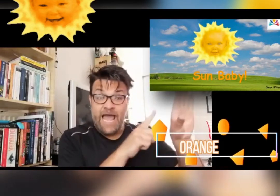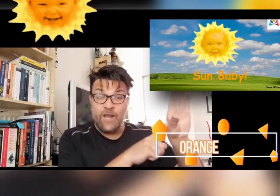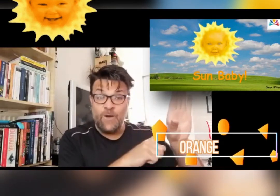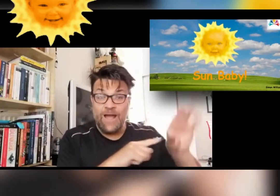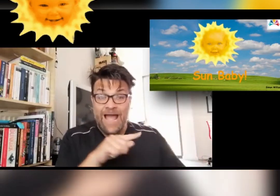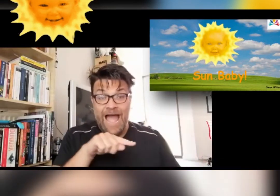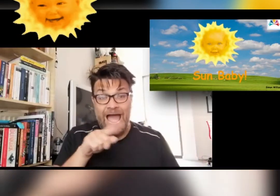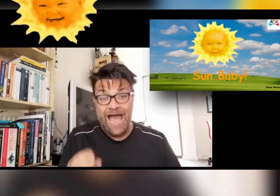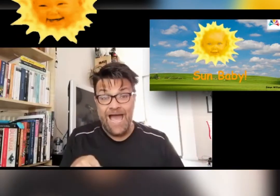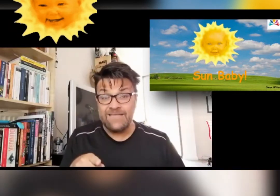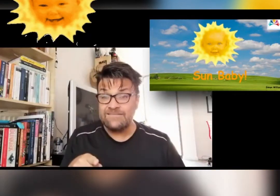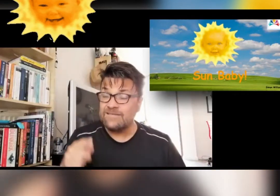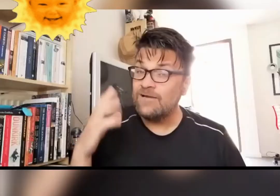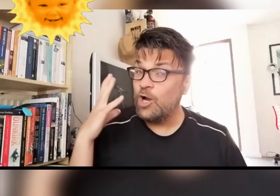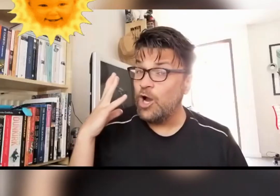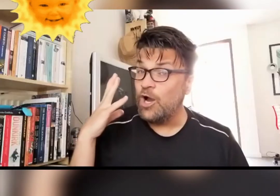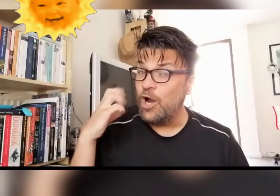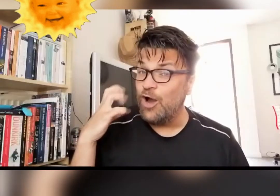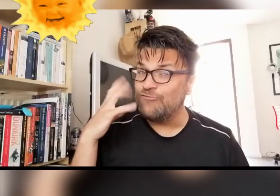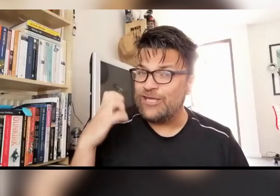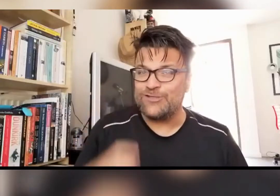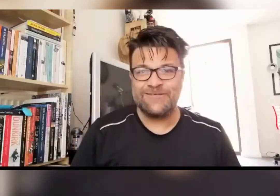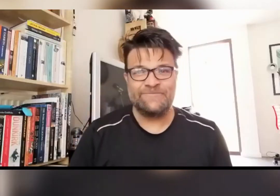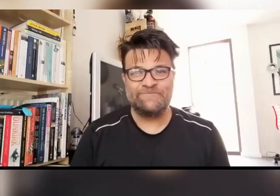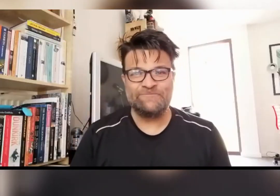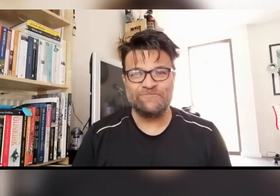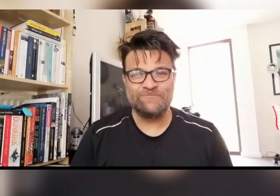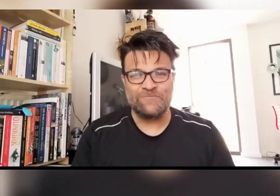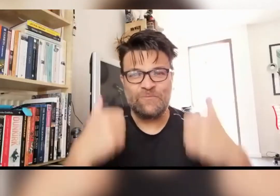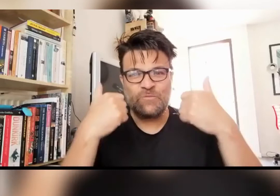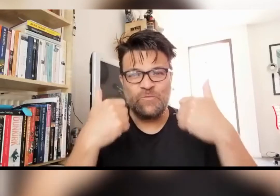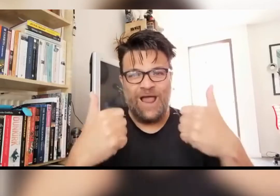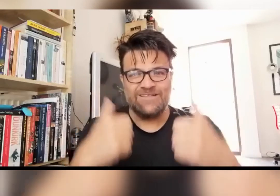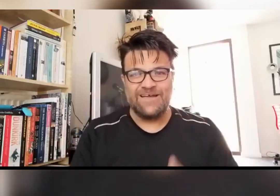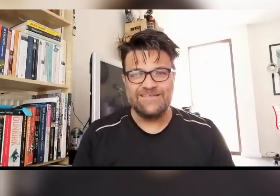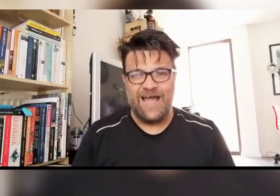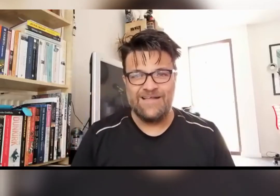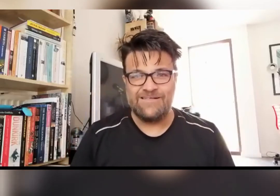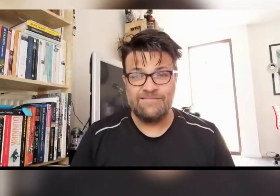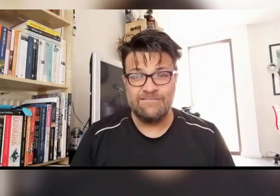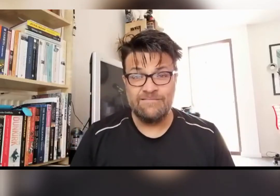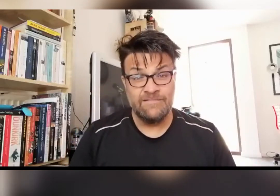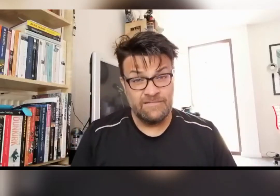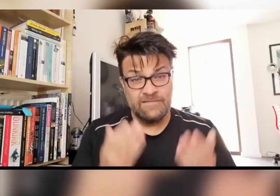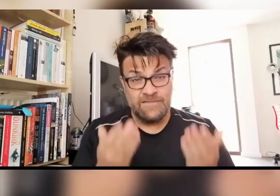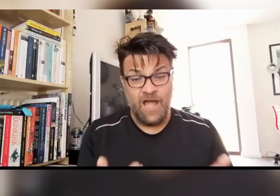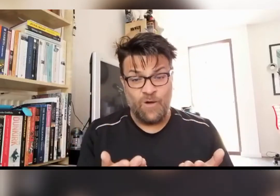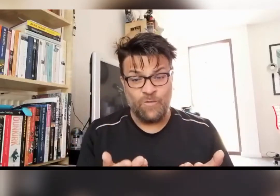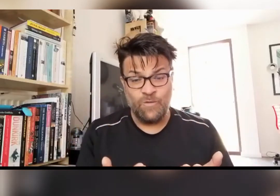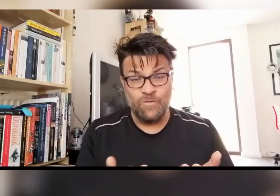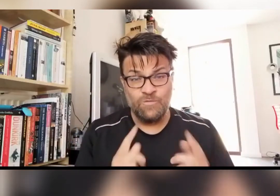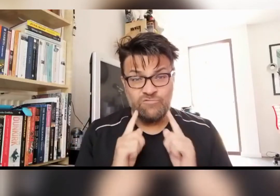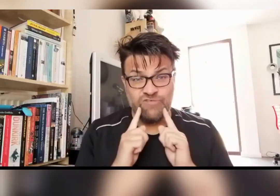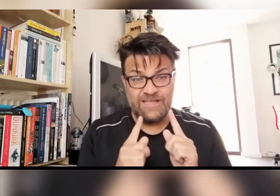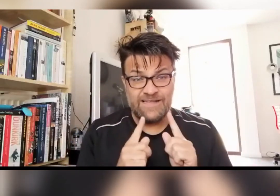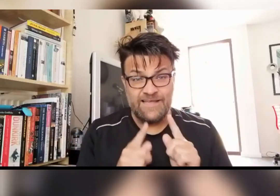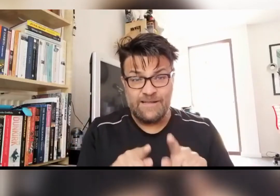yellow and orange. Well done, guys. Now, we try to say